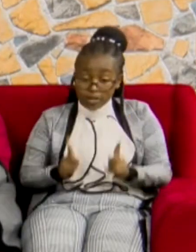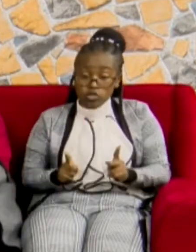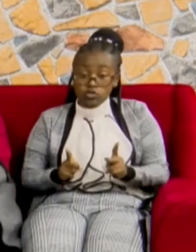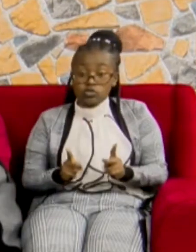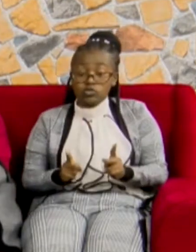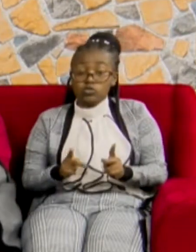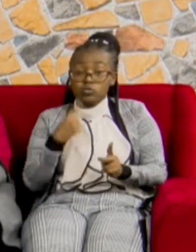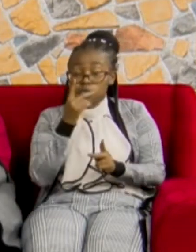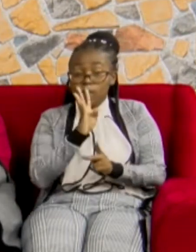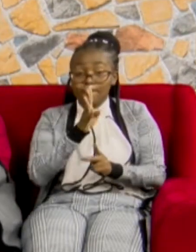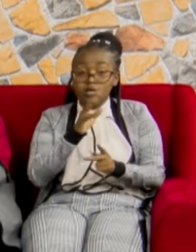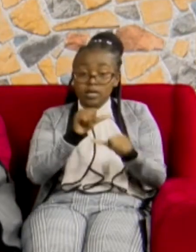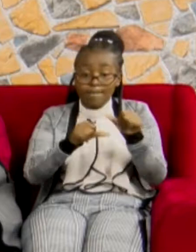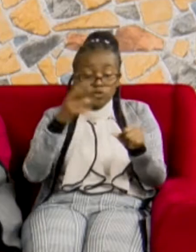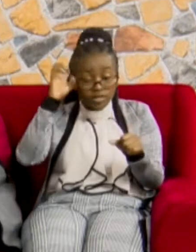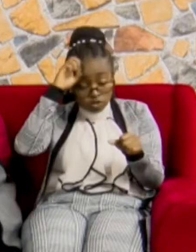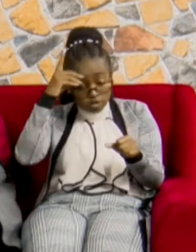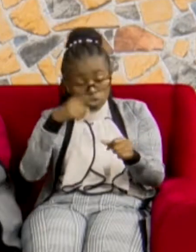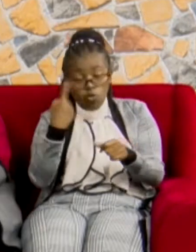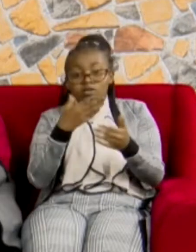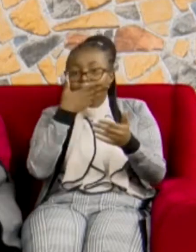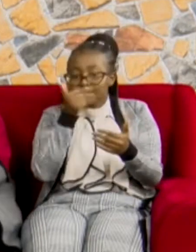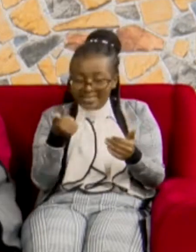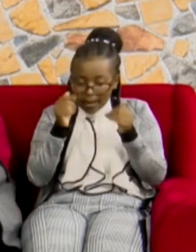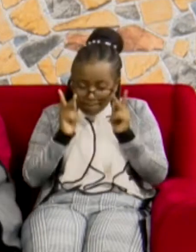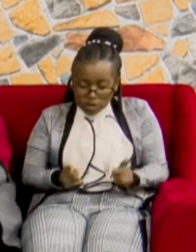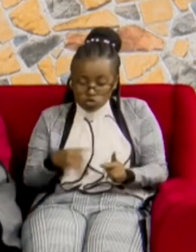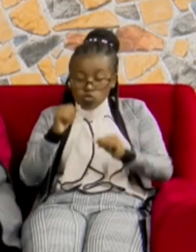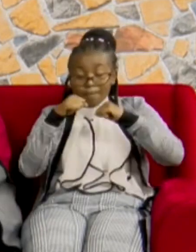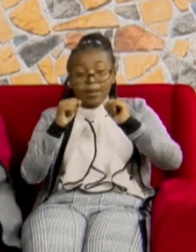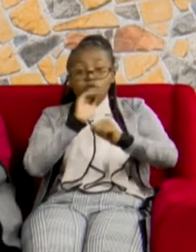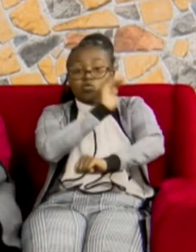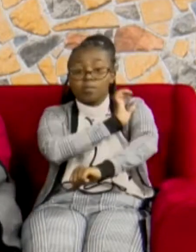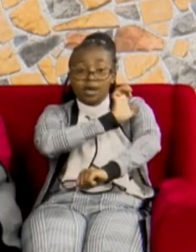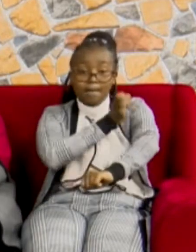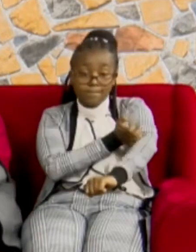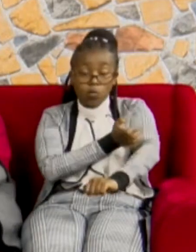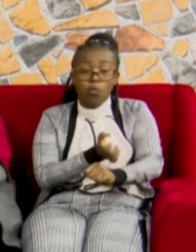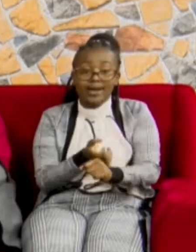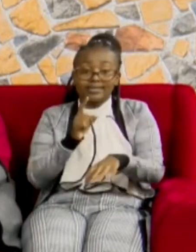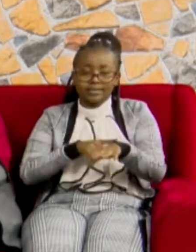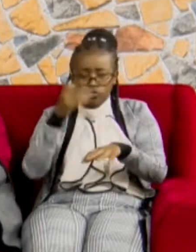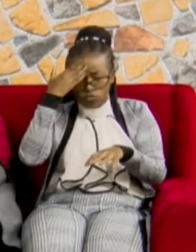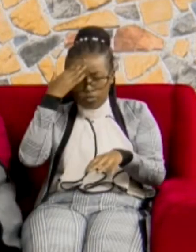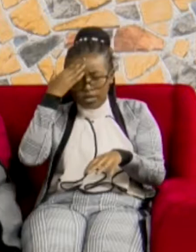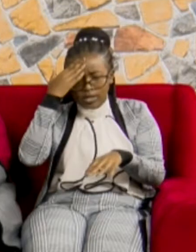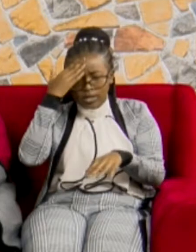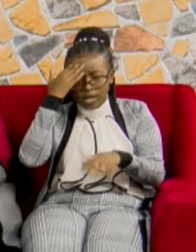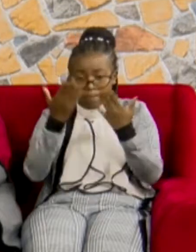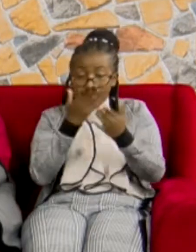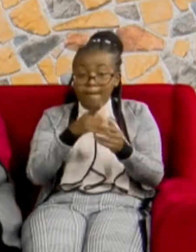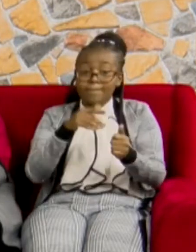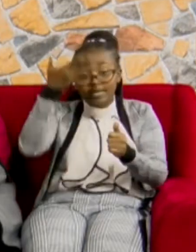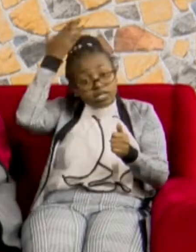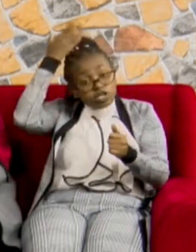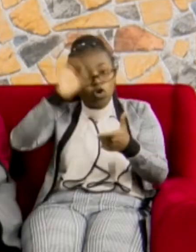that you spoke about education, who's the better person to be able to be empowered in terms of identifying? Should it be the nurse